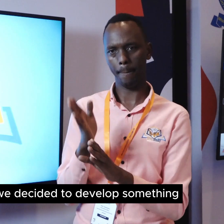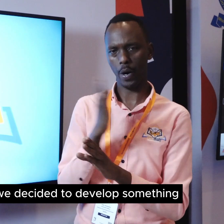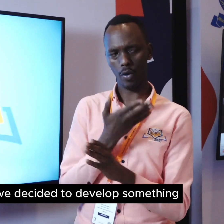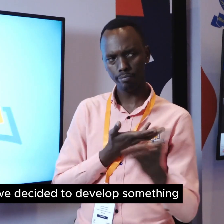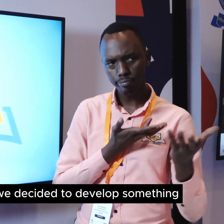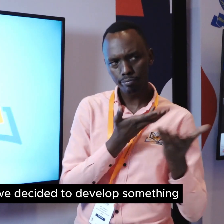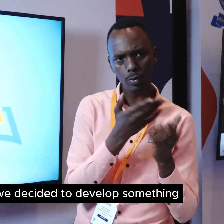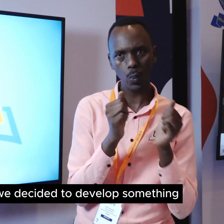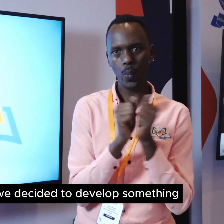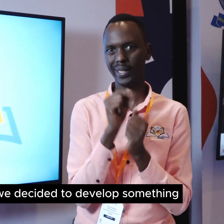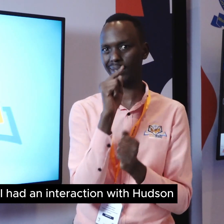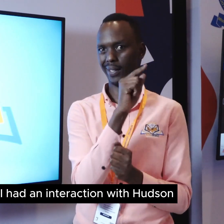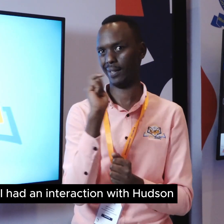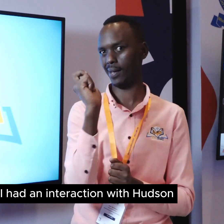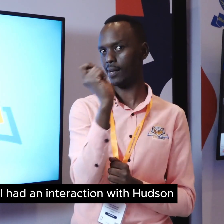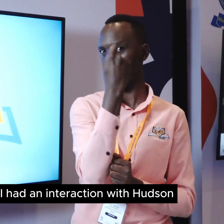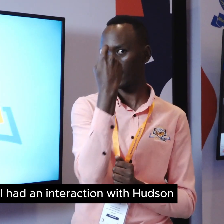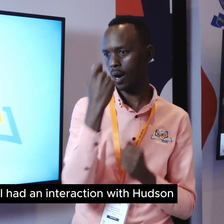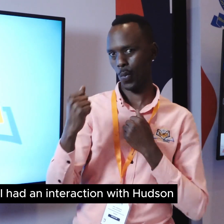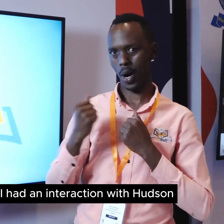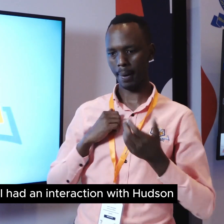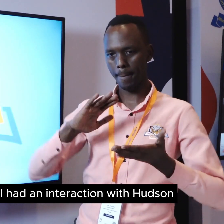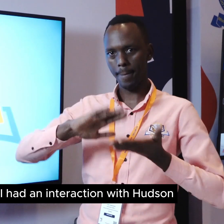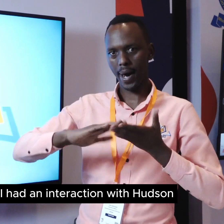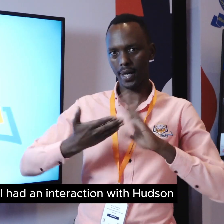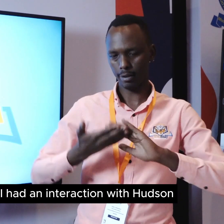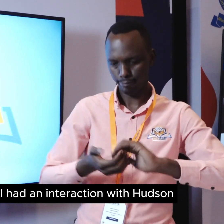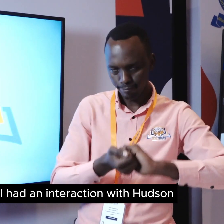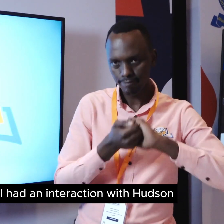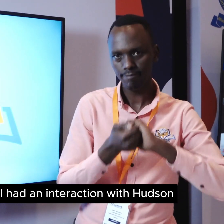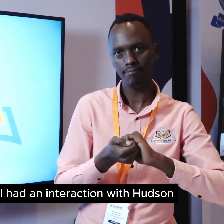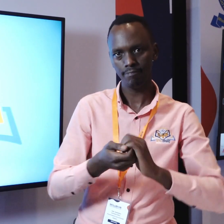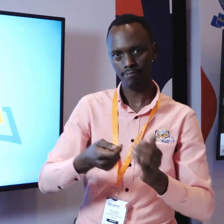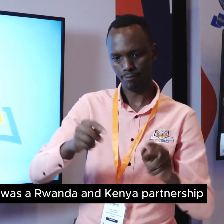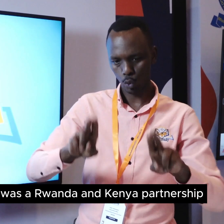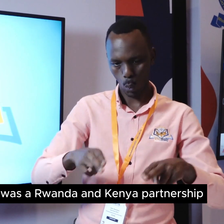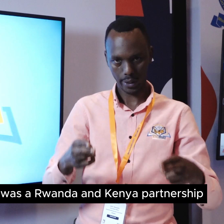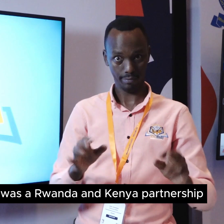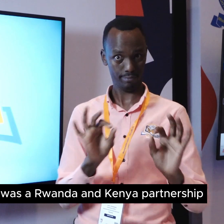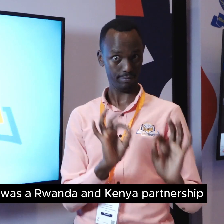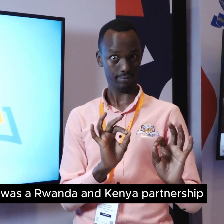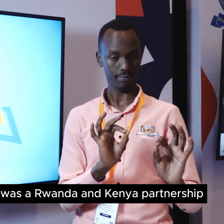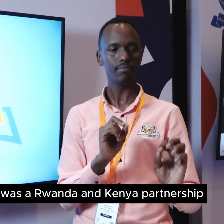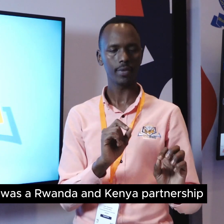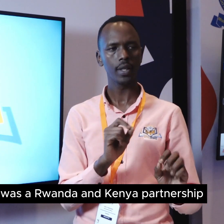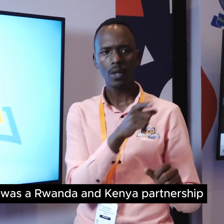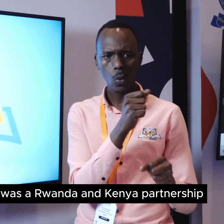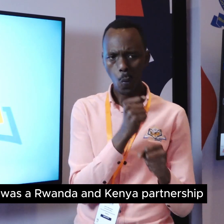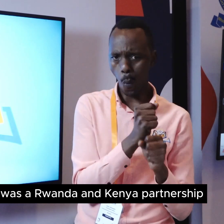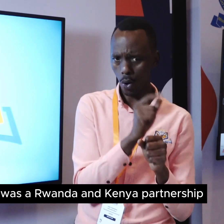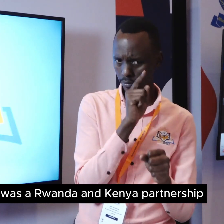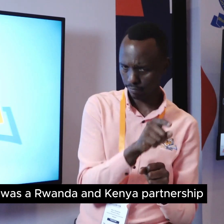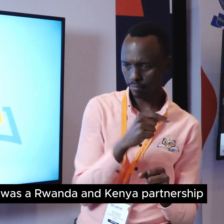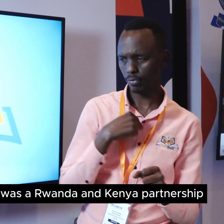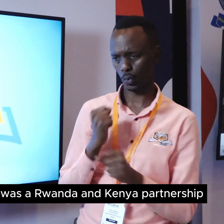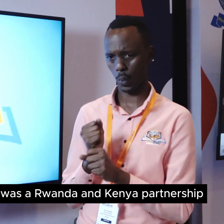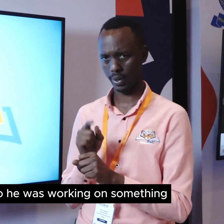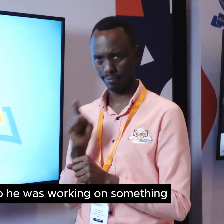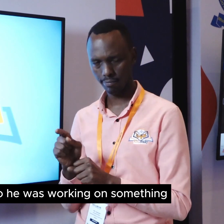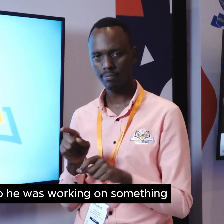to develop something. So I had an interaction with Hudson, and this was a Rwanda and Kenya partnership. So he was